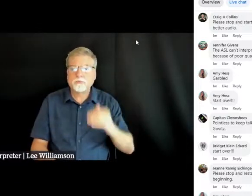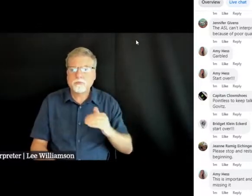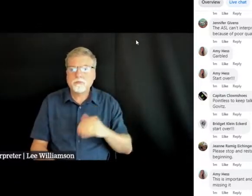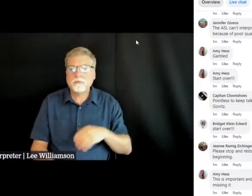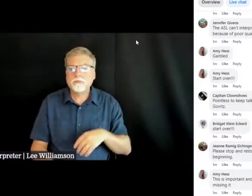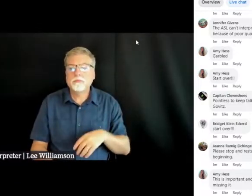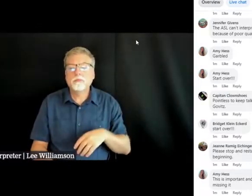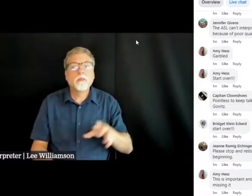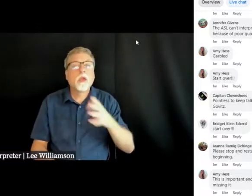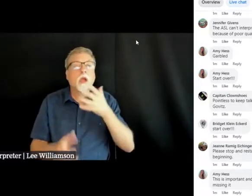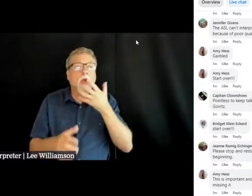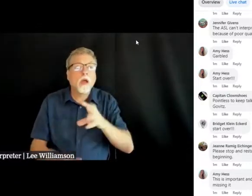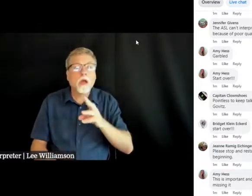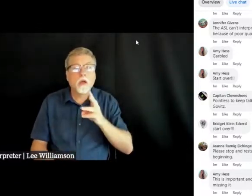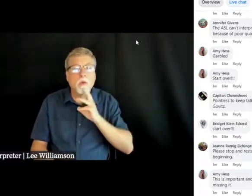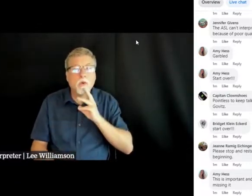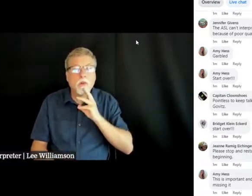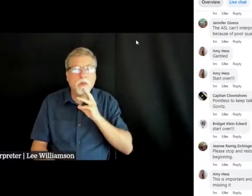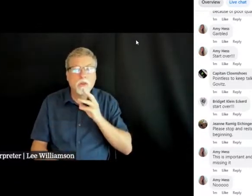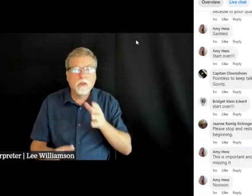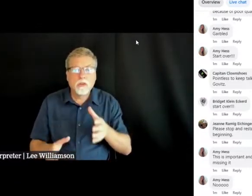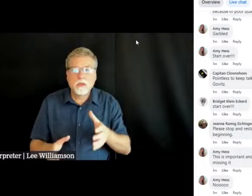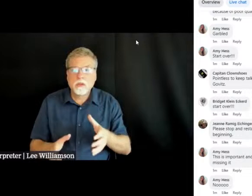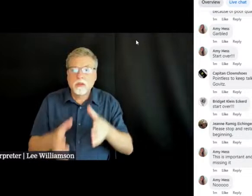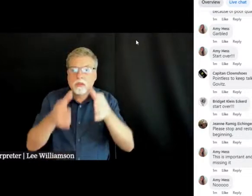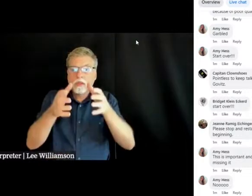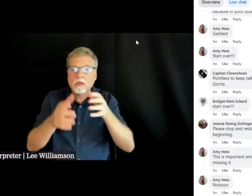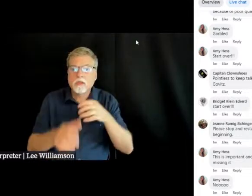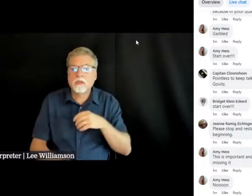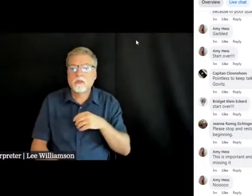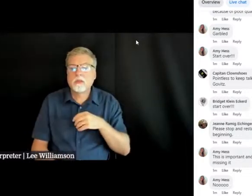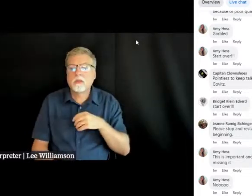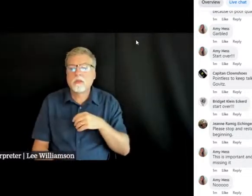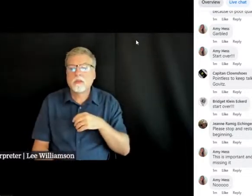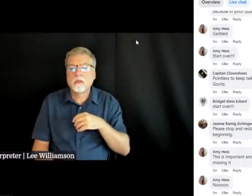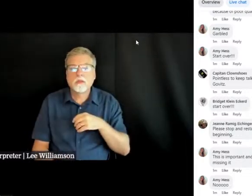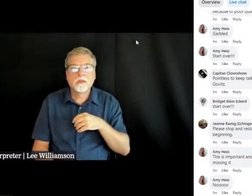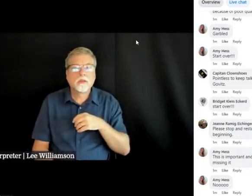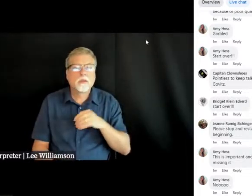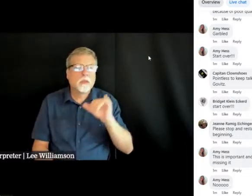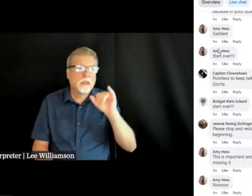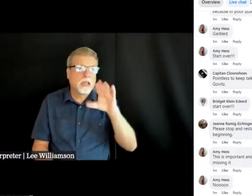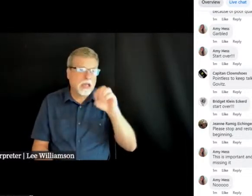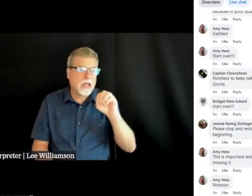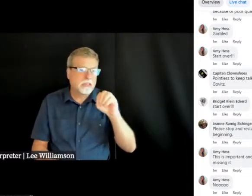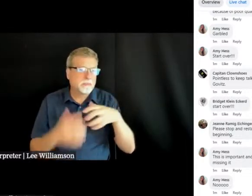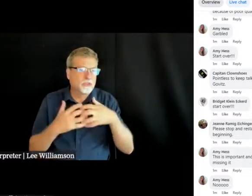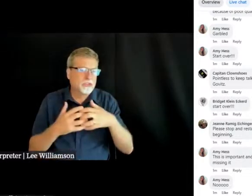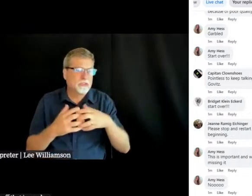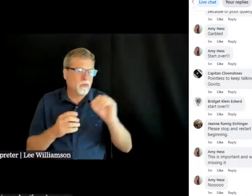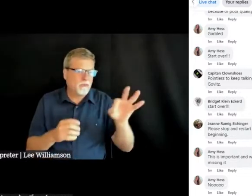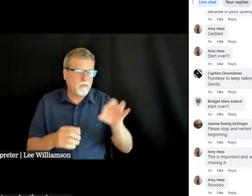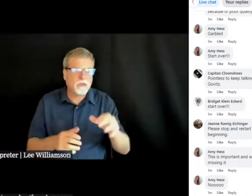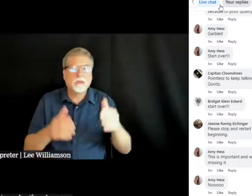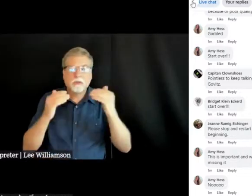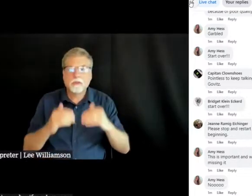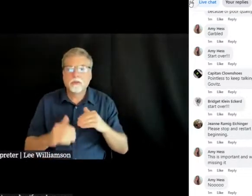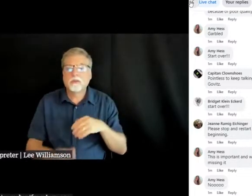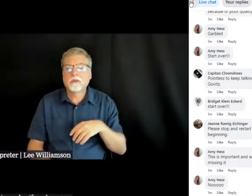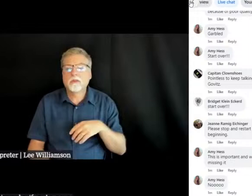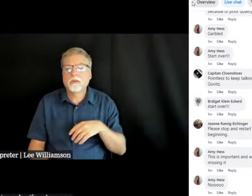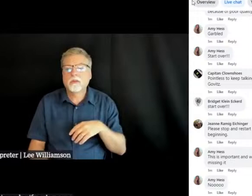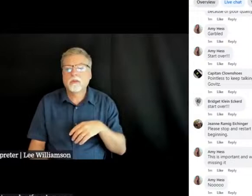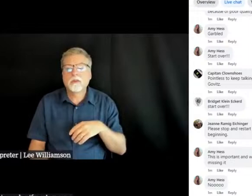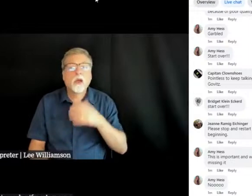thing that you flip up and check your fridge and find out how to turn off that ice maker if you have one. Put your to